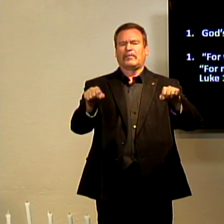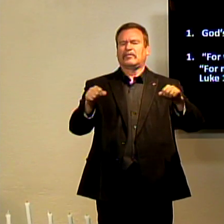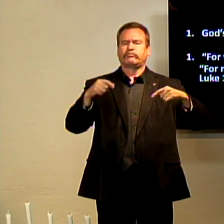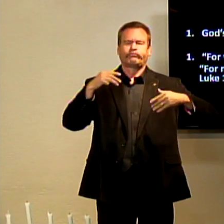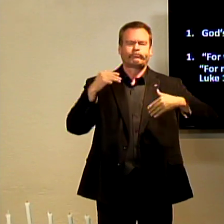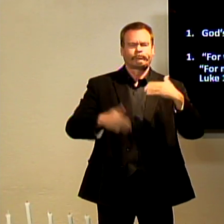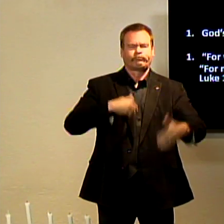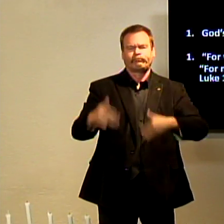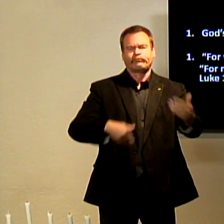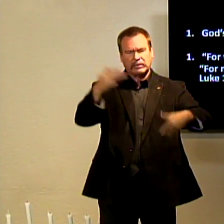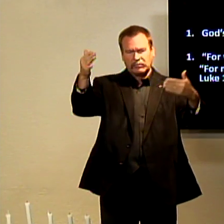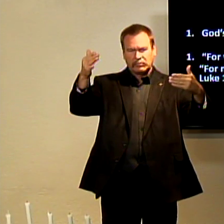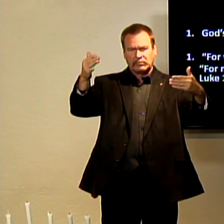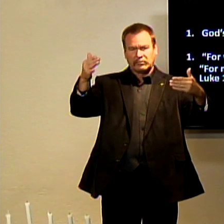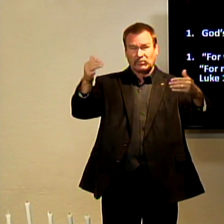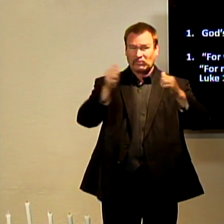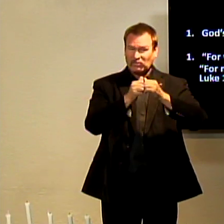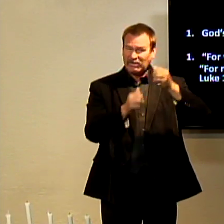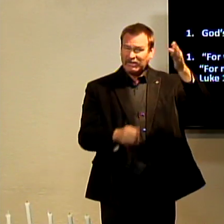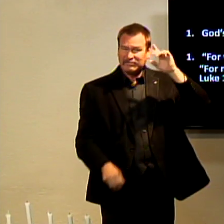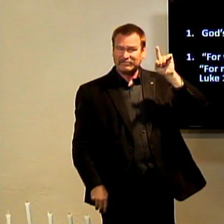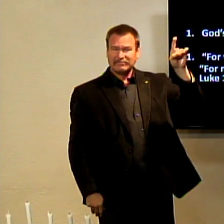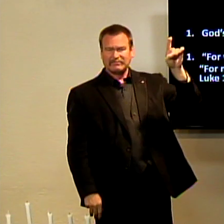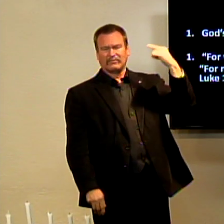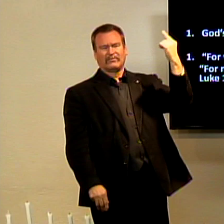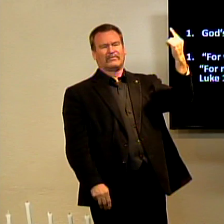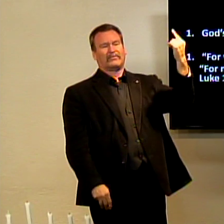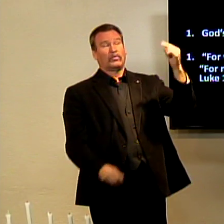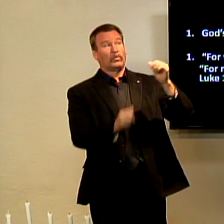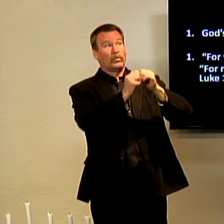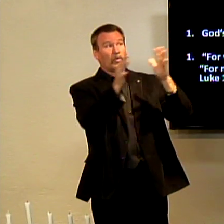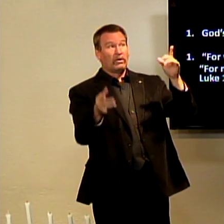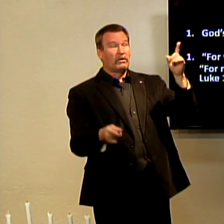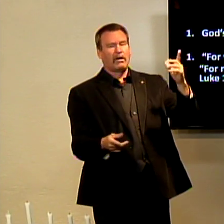For no word, with